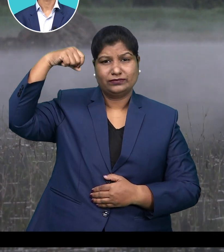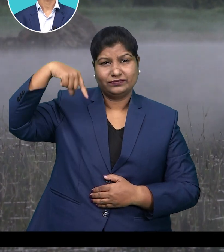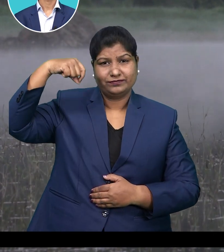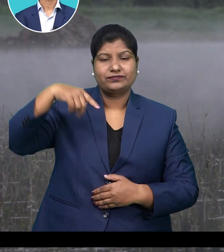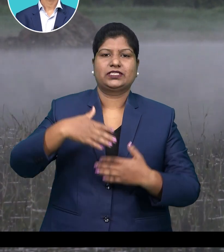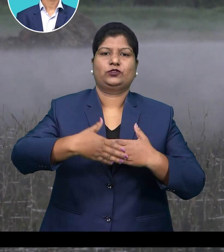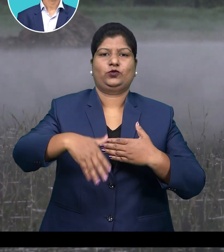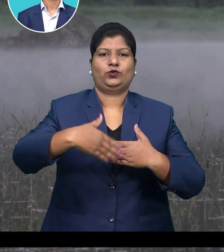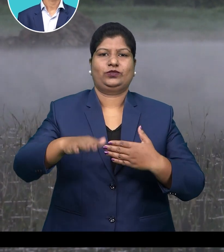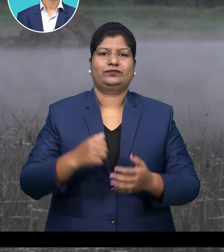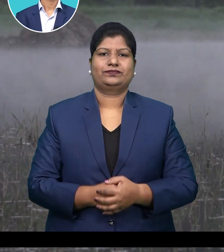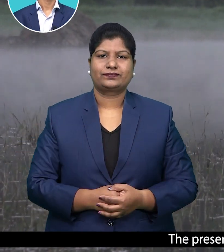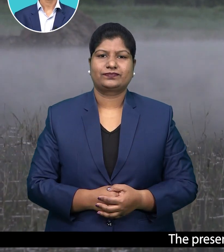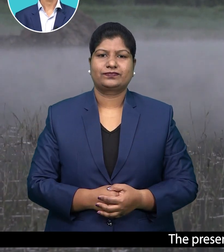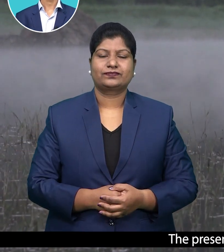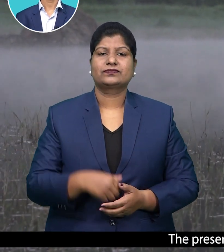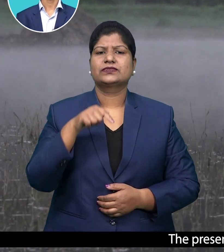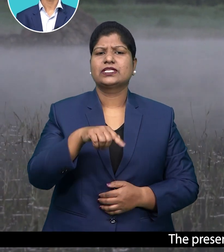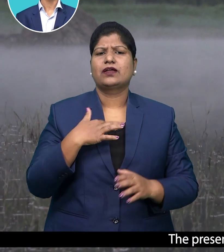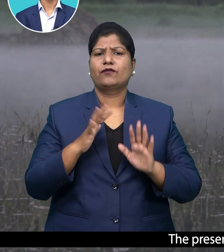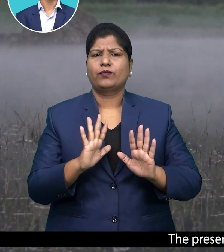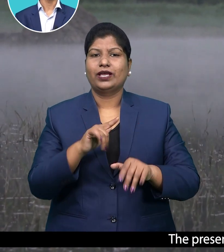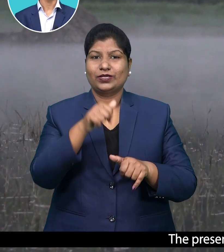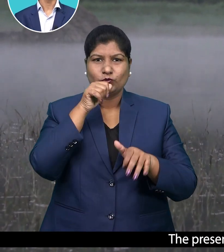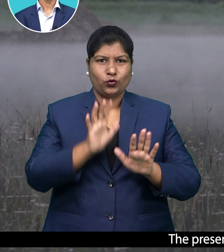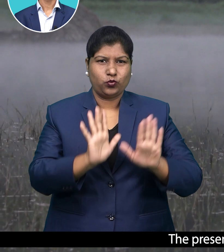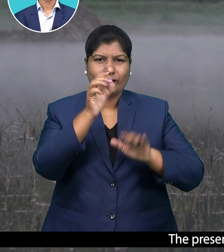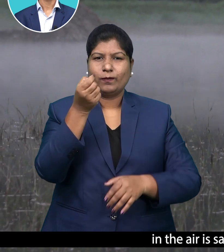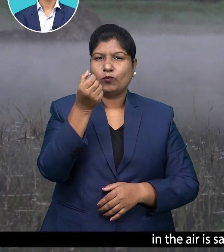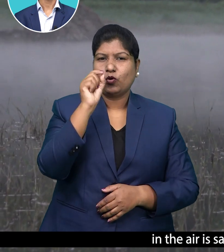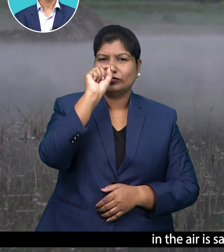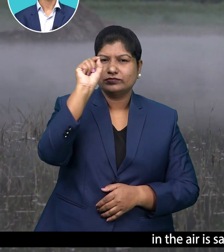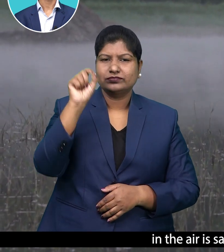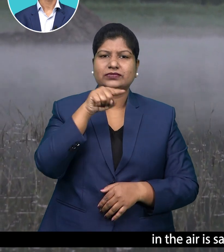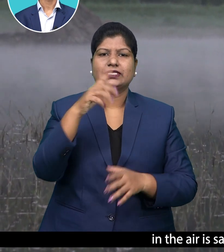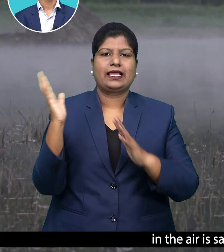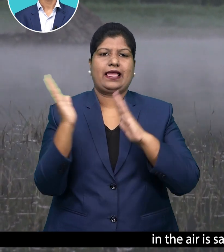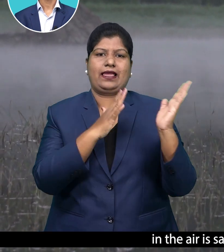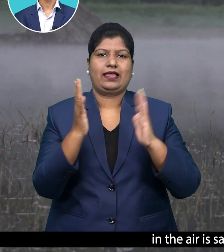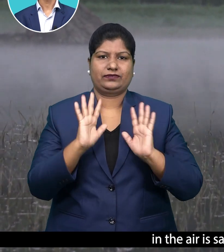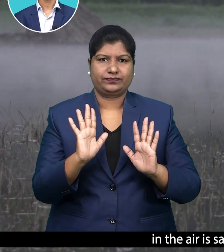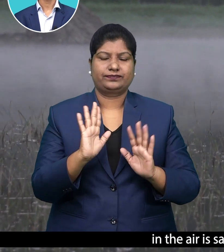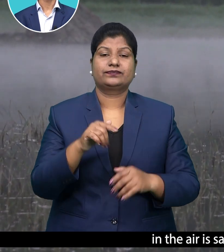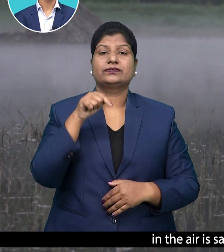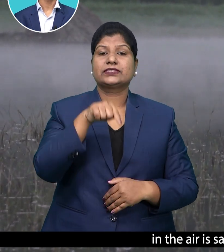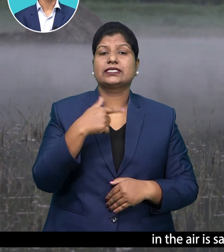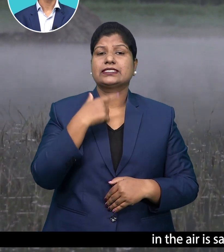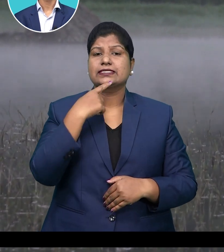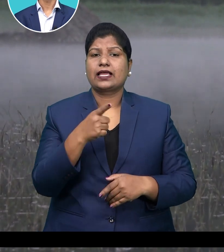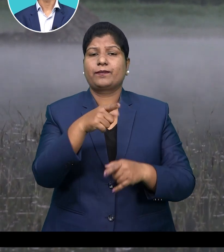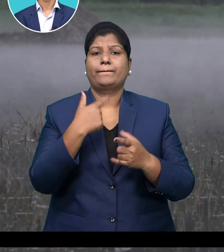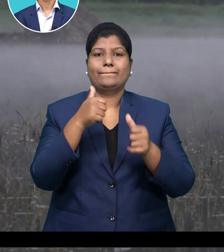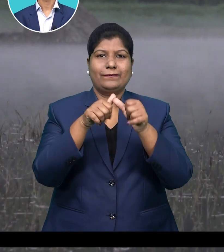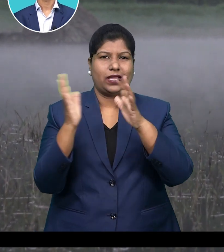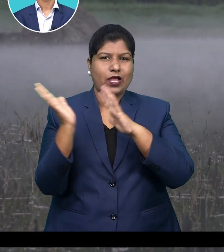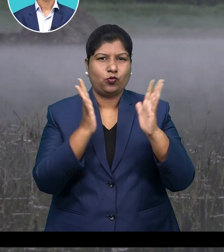on. The presence of vapor molecules in the air is said to make the atmosphere